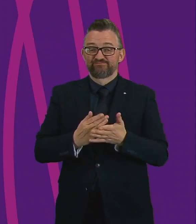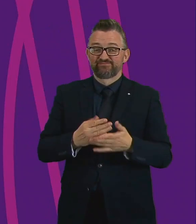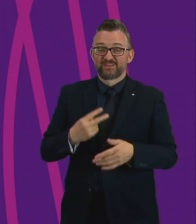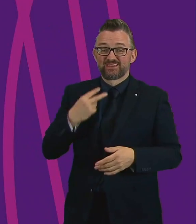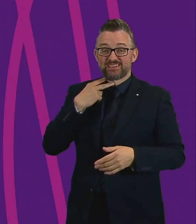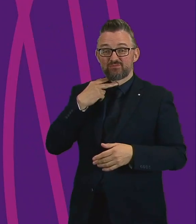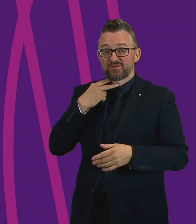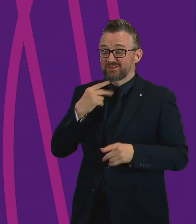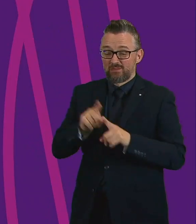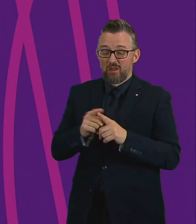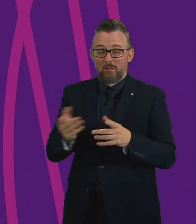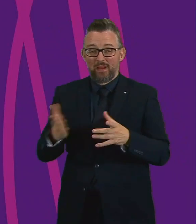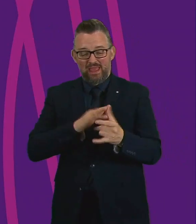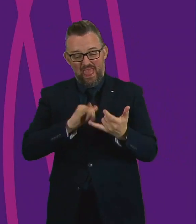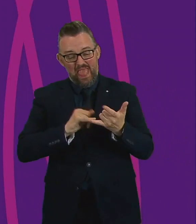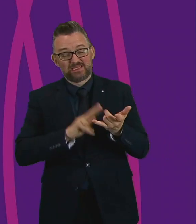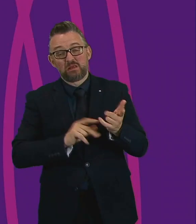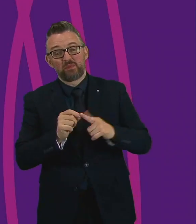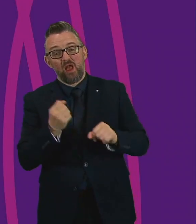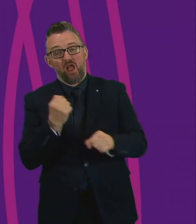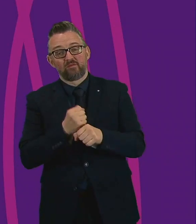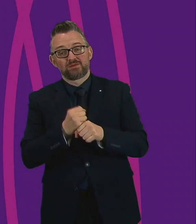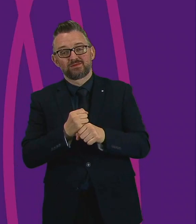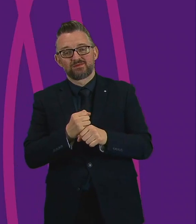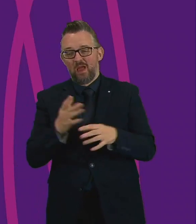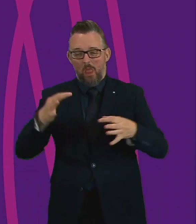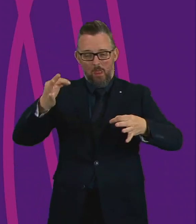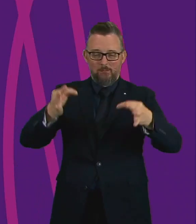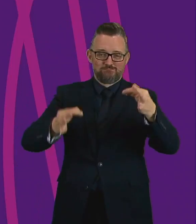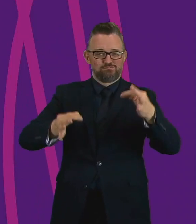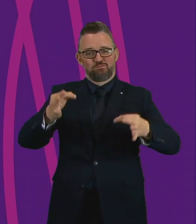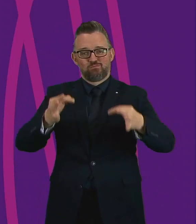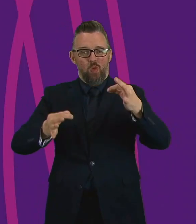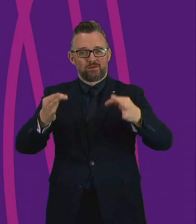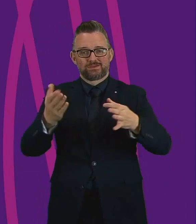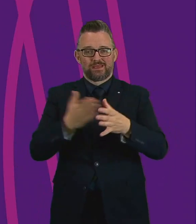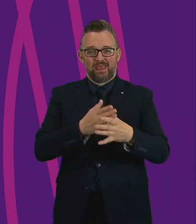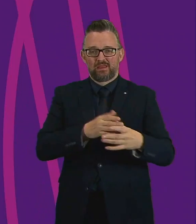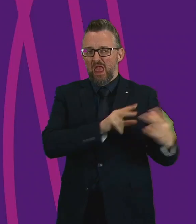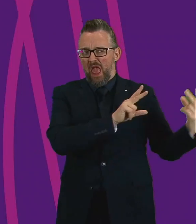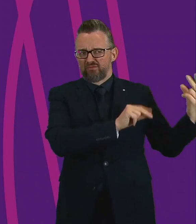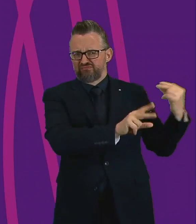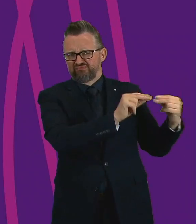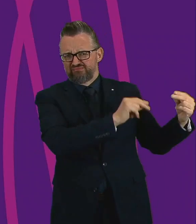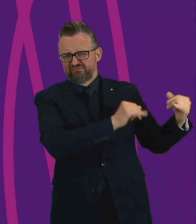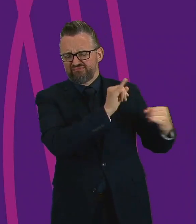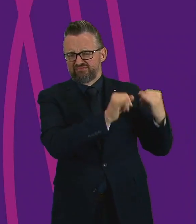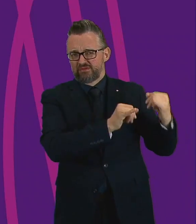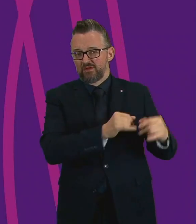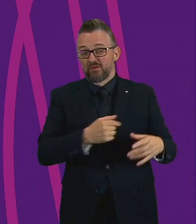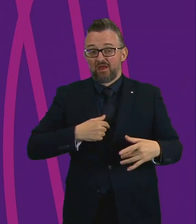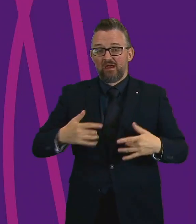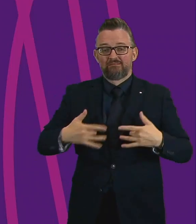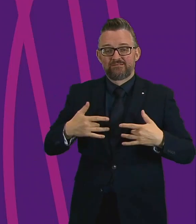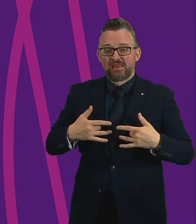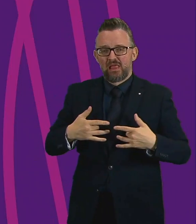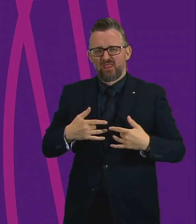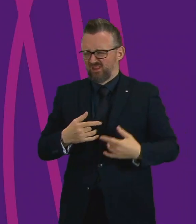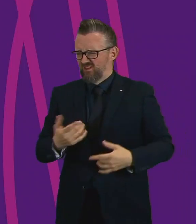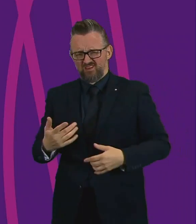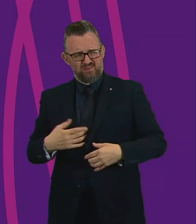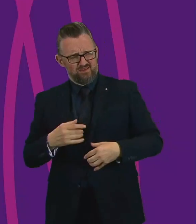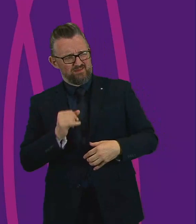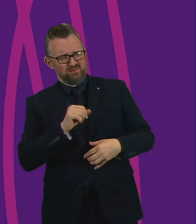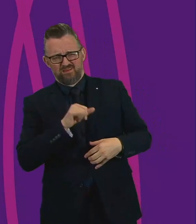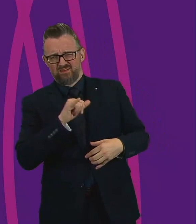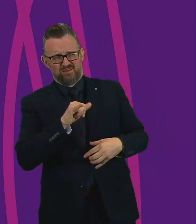return to form, the SNP government have started to play party politics once again. And to be honest, I find it rather bold of them, with